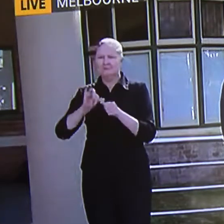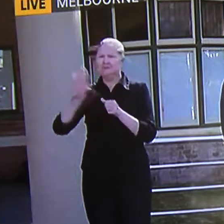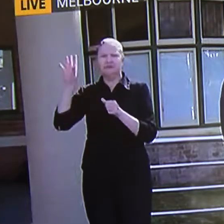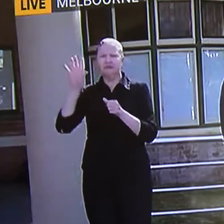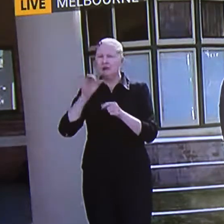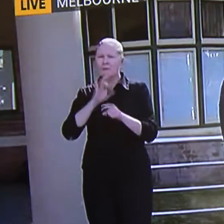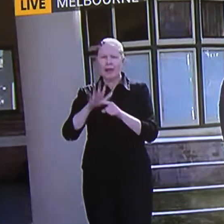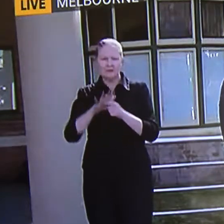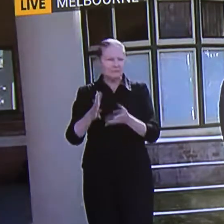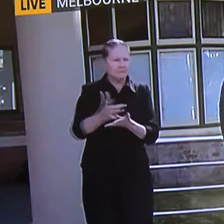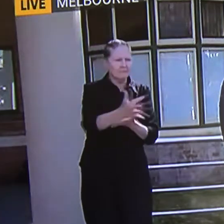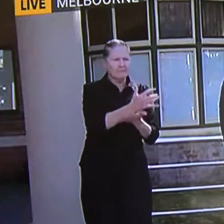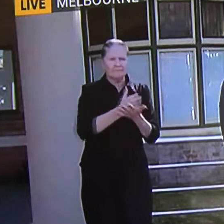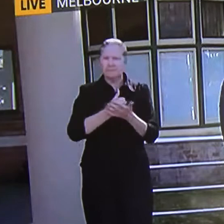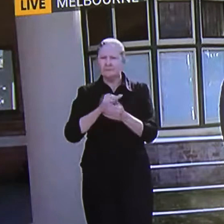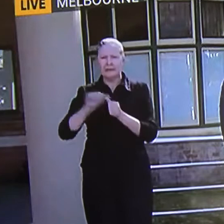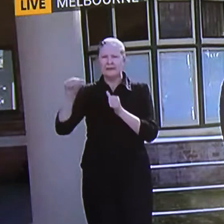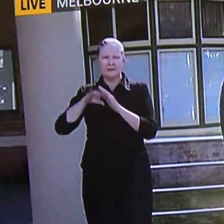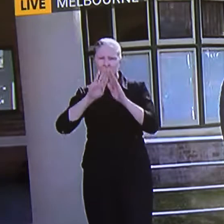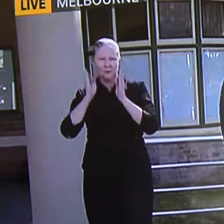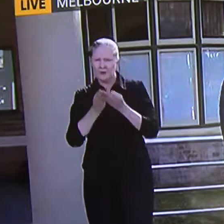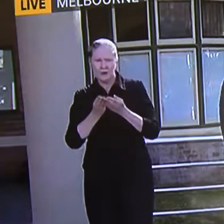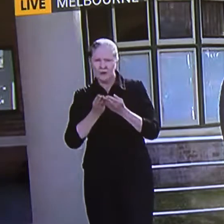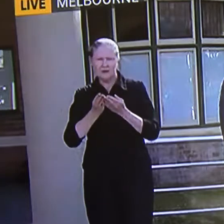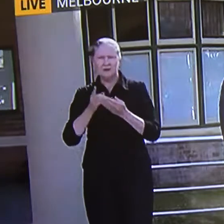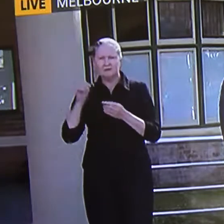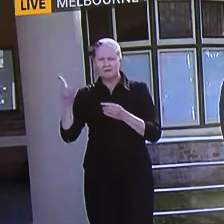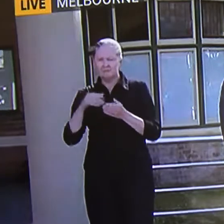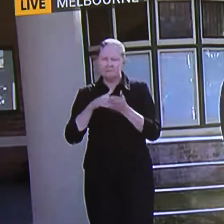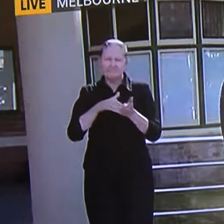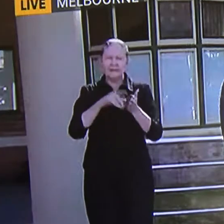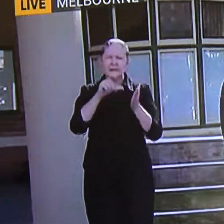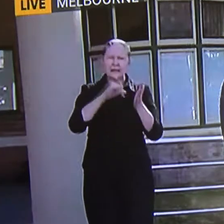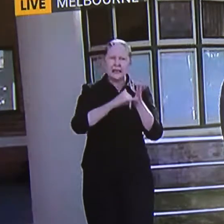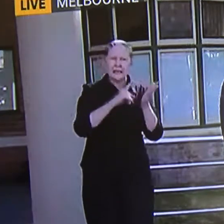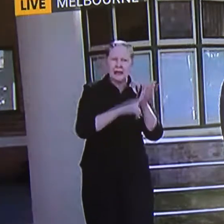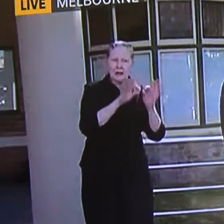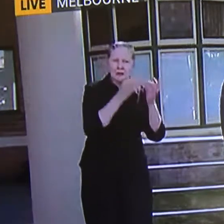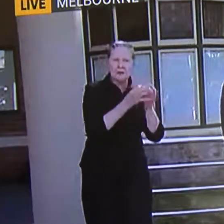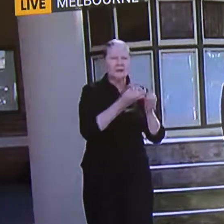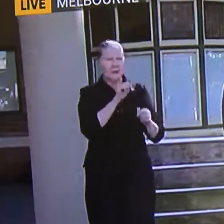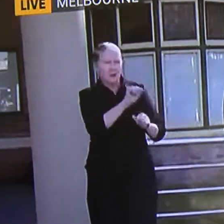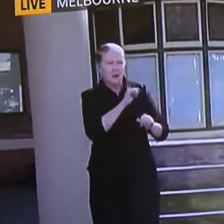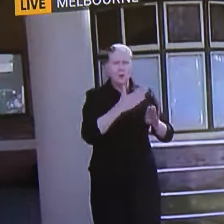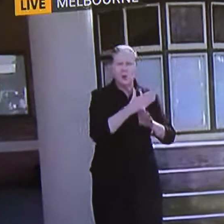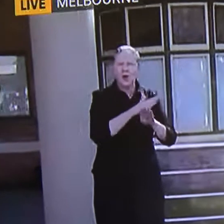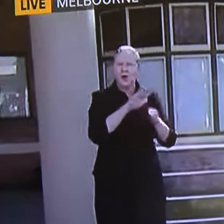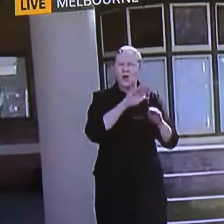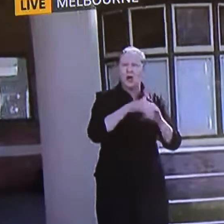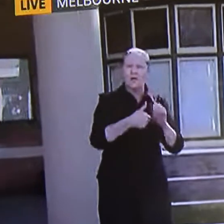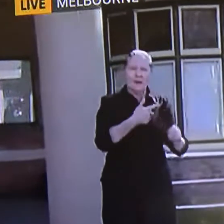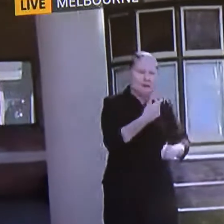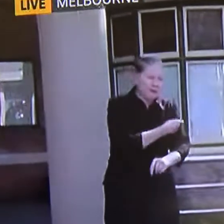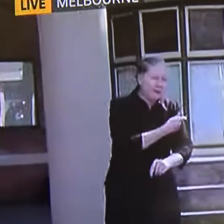the world, and it sits behind so much of the work of CSL, their work on vaccinations and treatments on